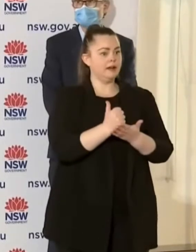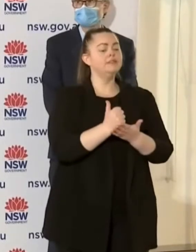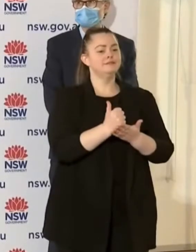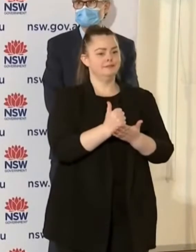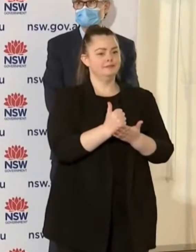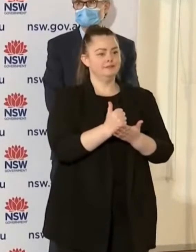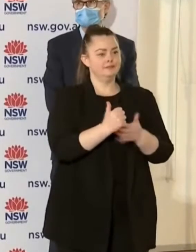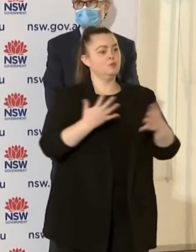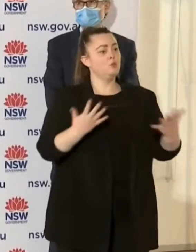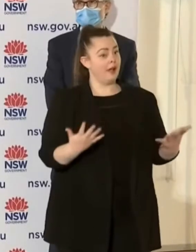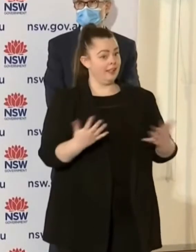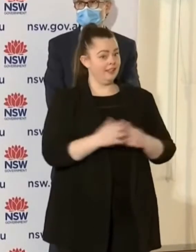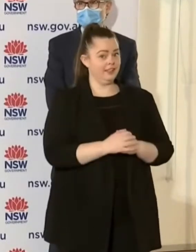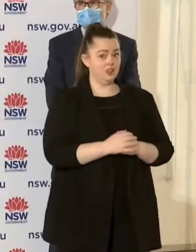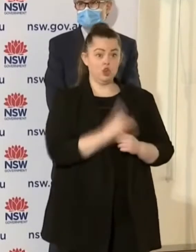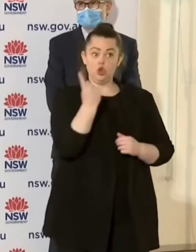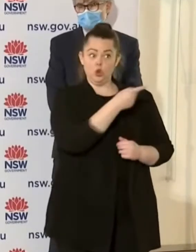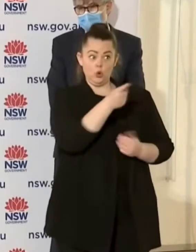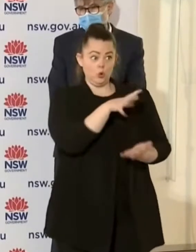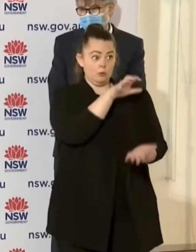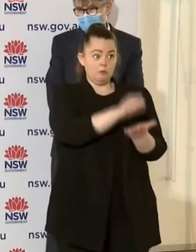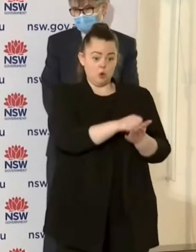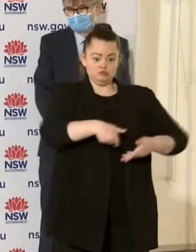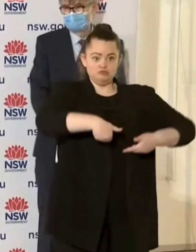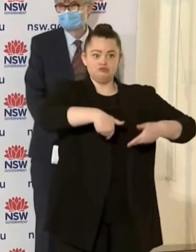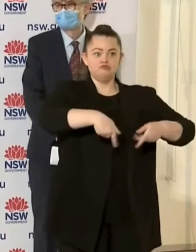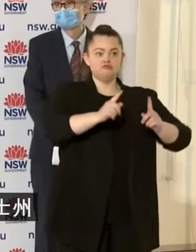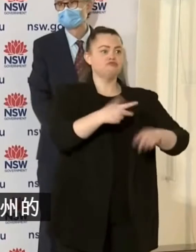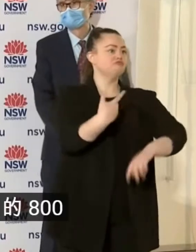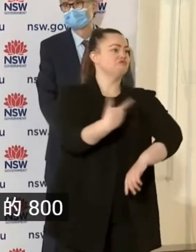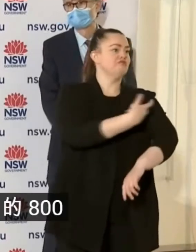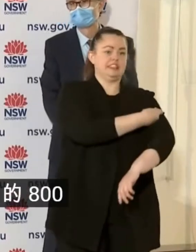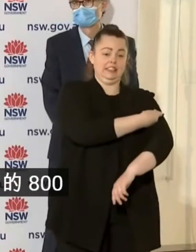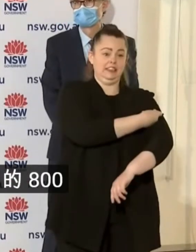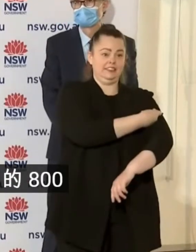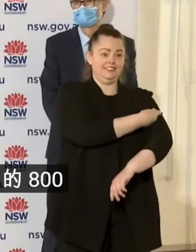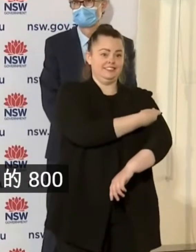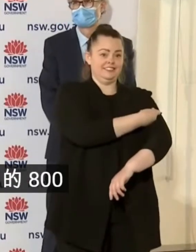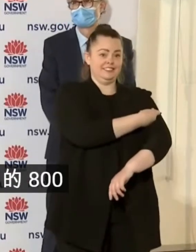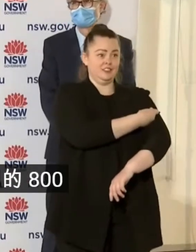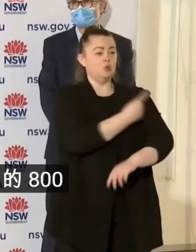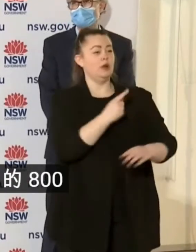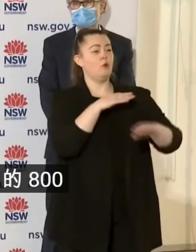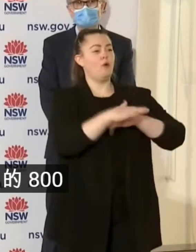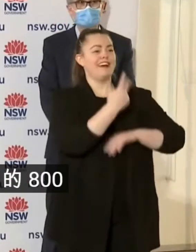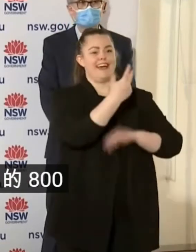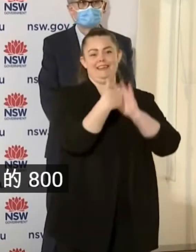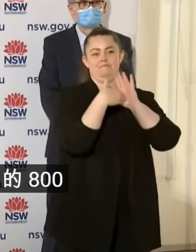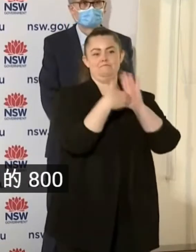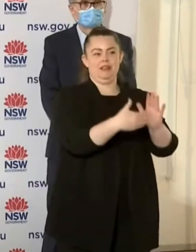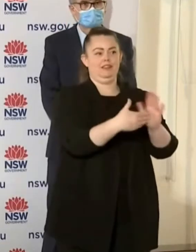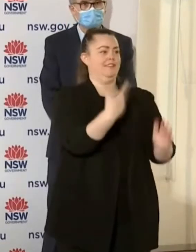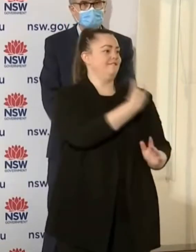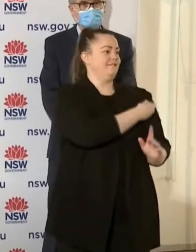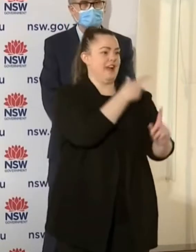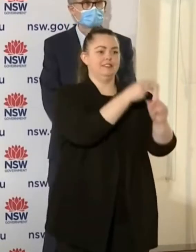thank everybody in New South Wales who's come forward for vaccinations. We've now just passed the 8 million mark of vaccinations here